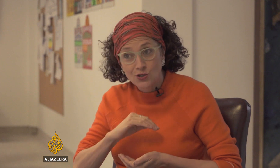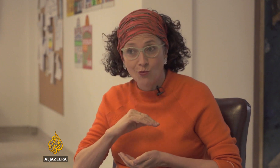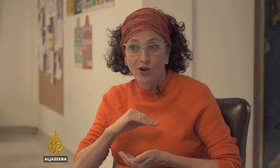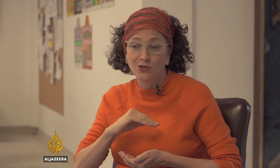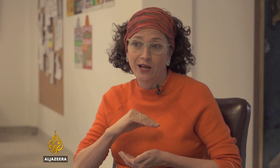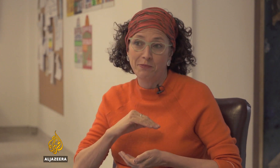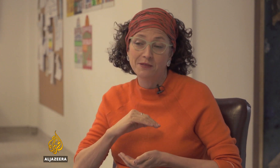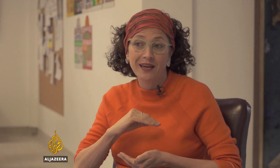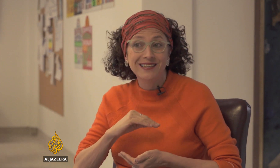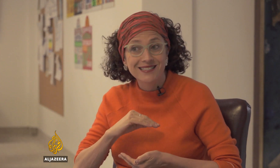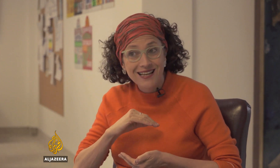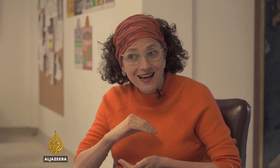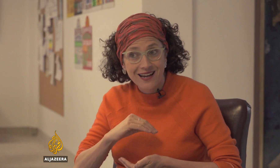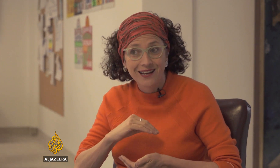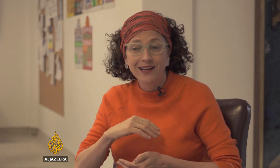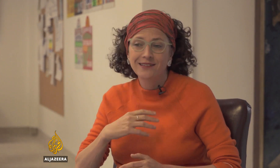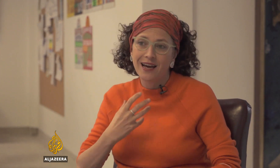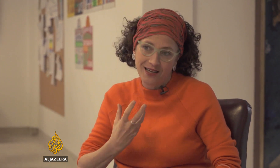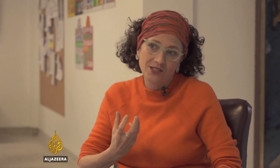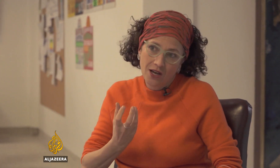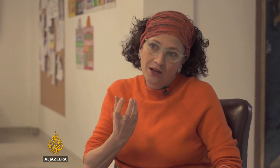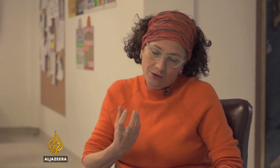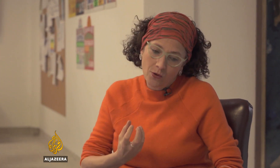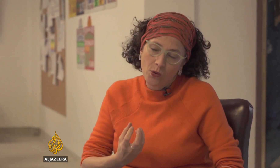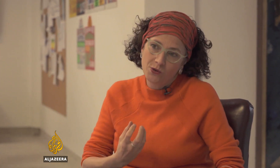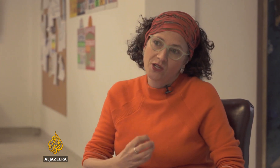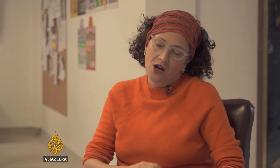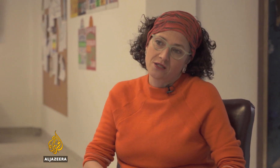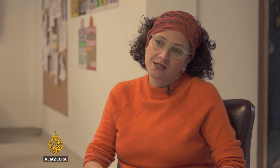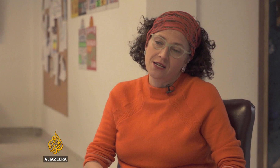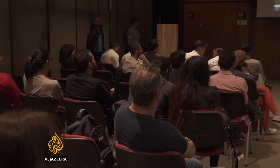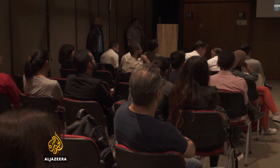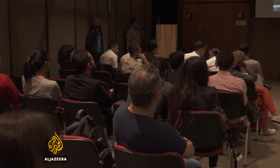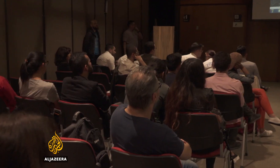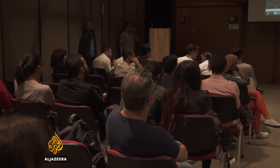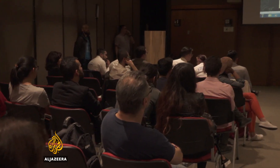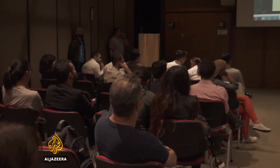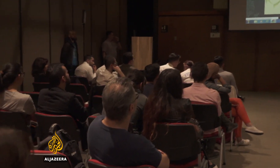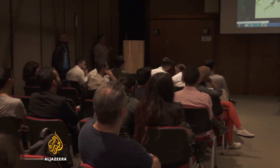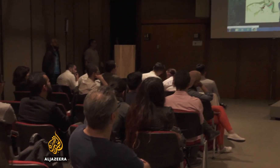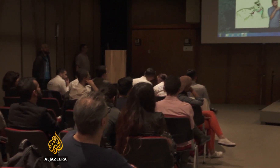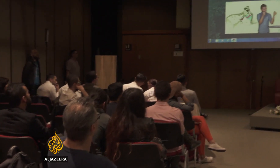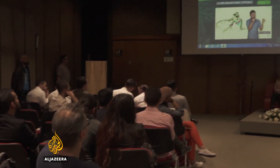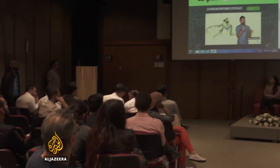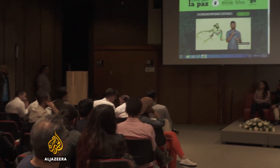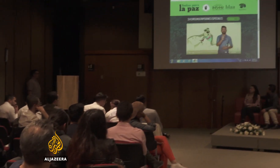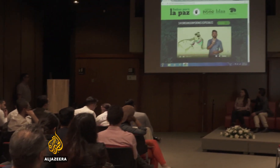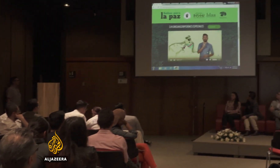someone to help us make the sign that is loaded with content. It's a small but far from obvious step